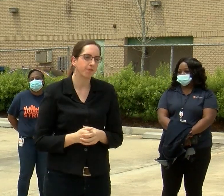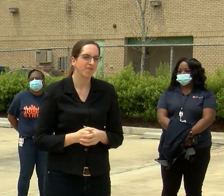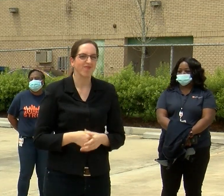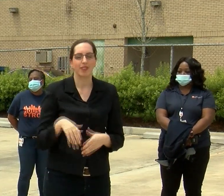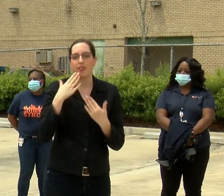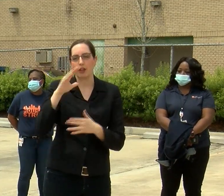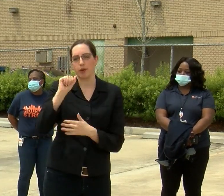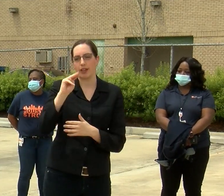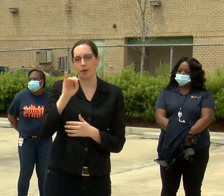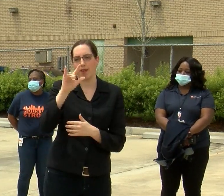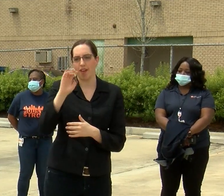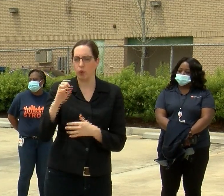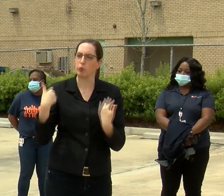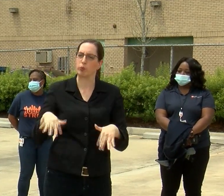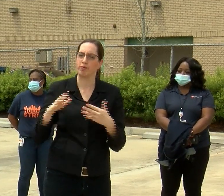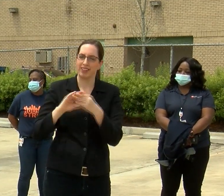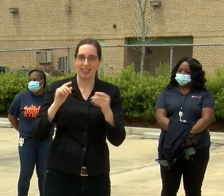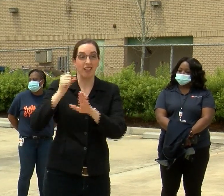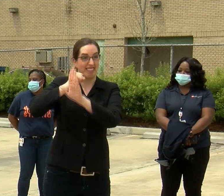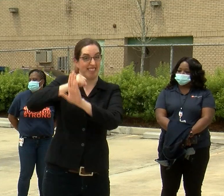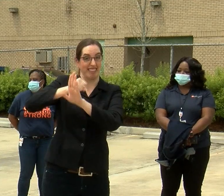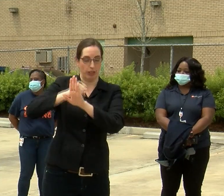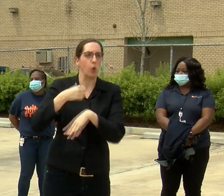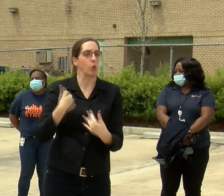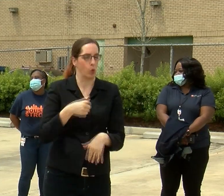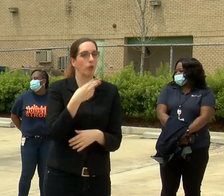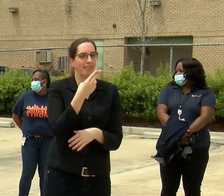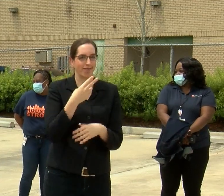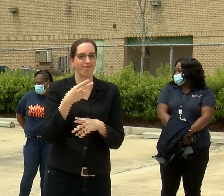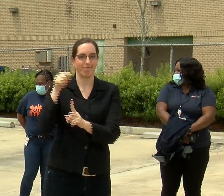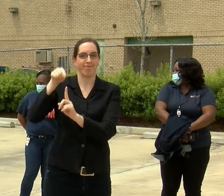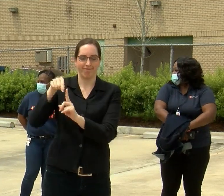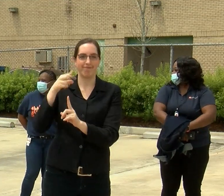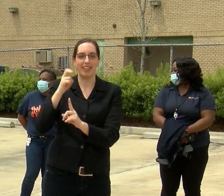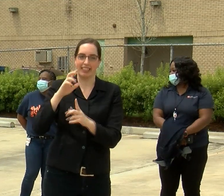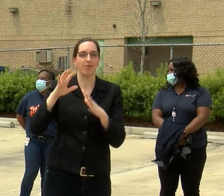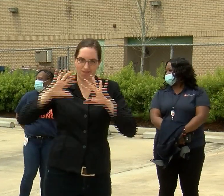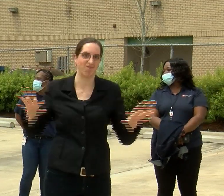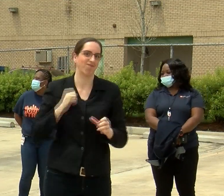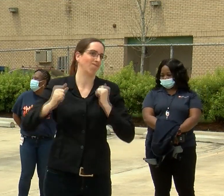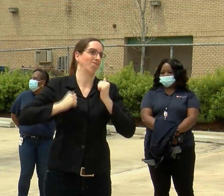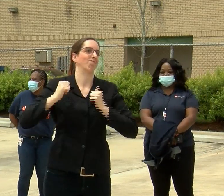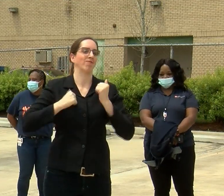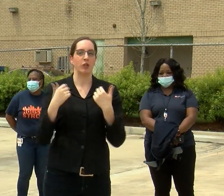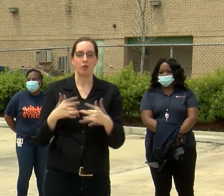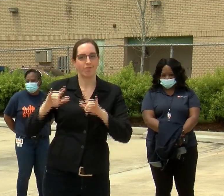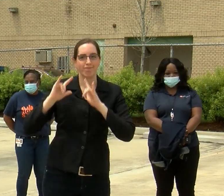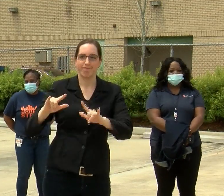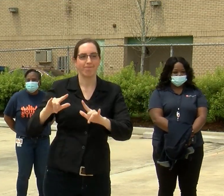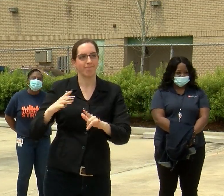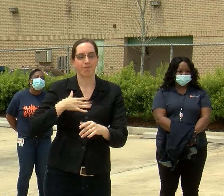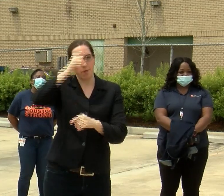Thank you, Camille. You were very generous in your comments about beating on the door. He did more than that. I will tell you, I love you, my brother. I know